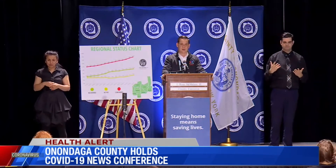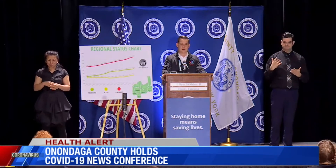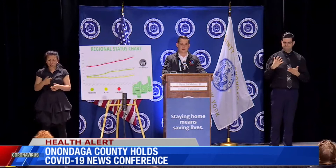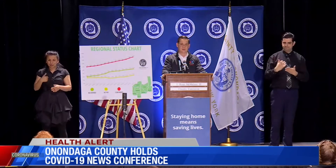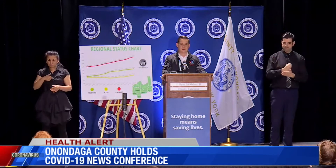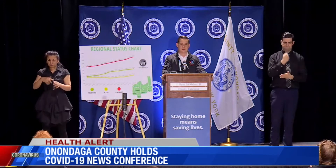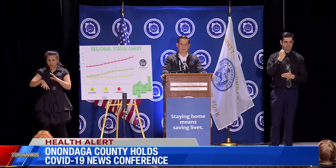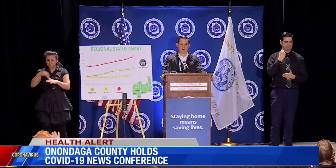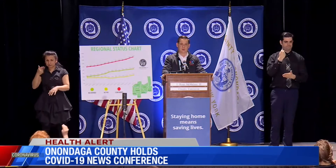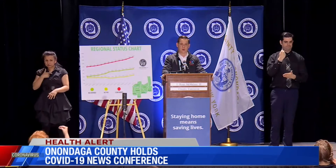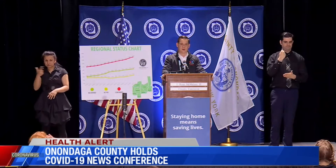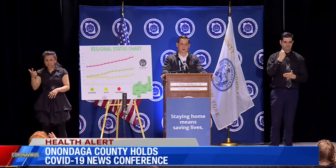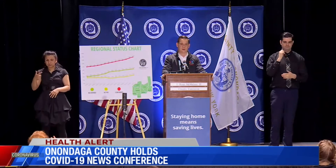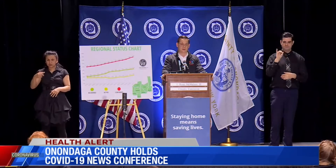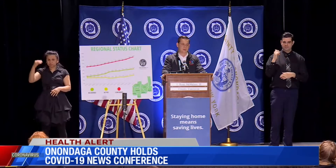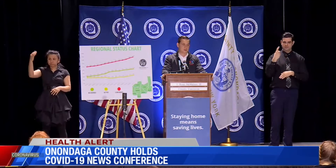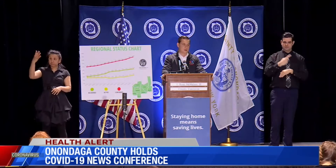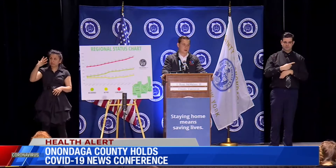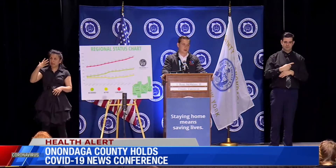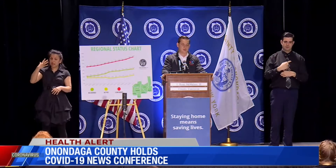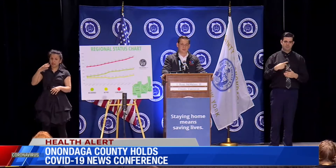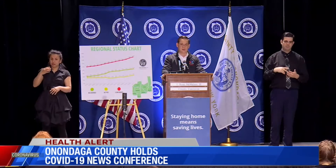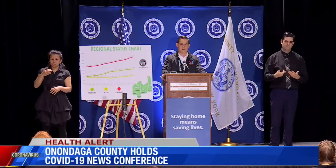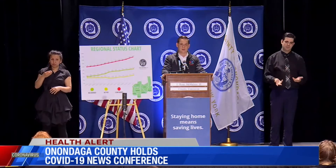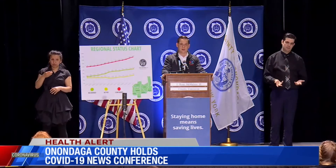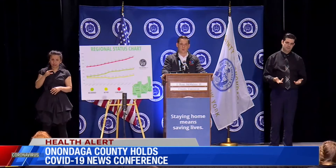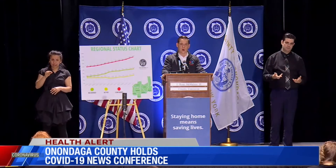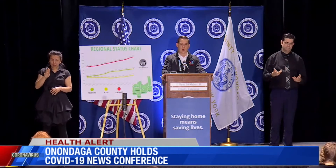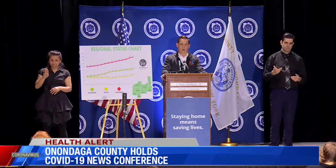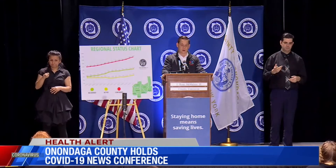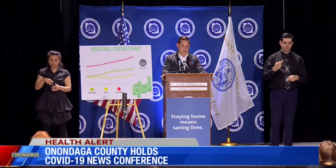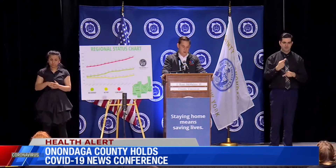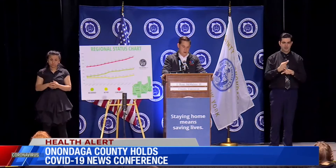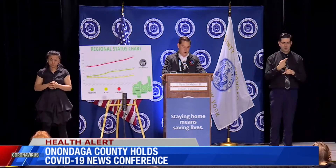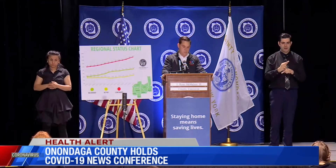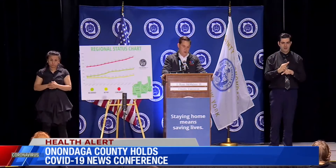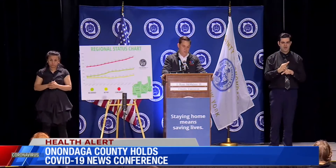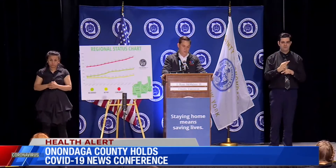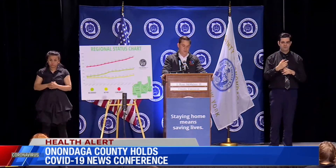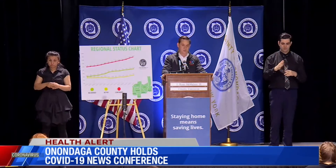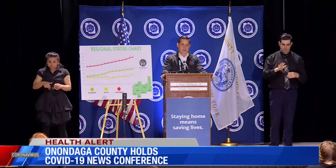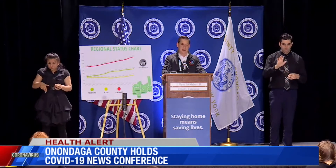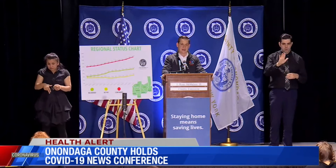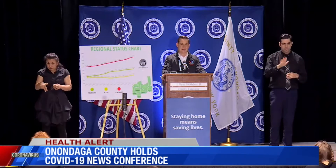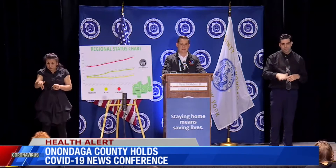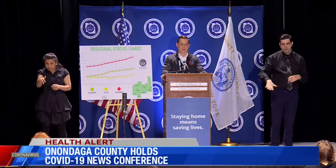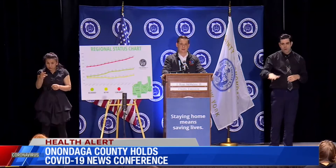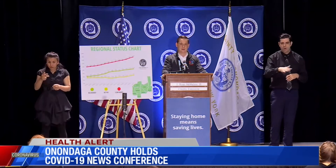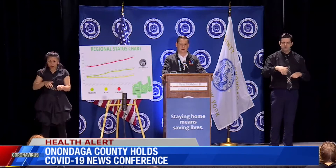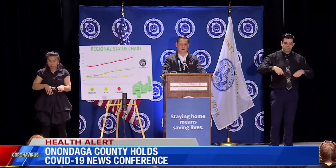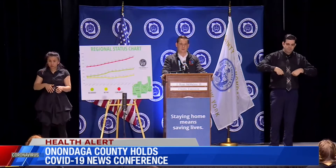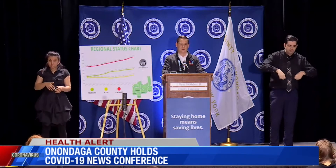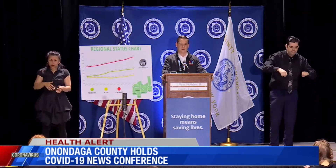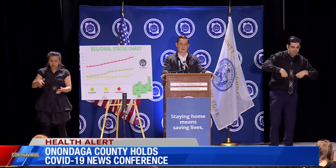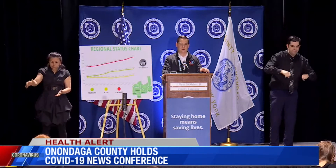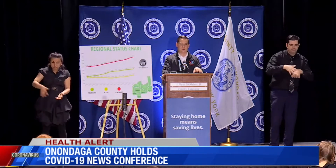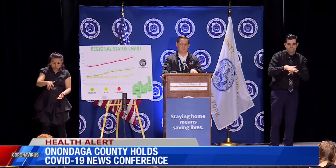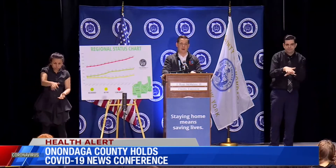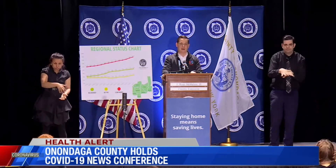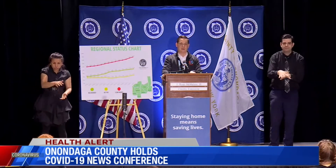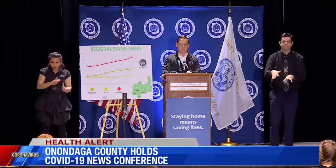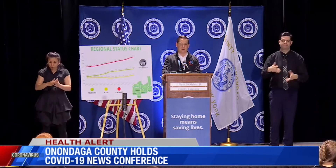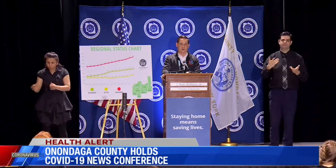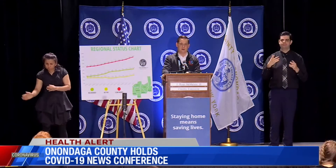this, get some lawn work done, you take a walk, but please be cognizant of